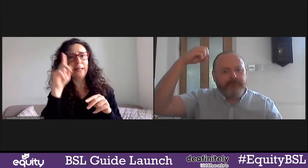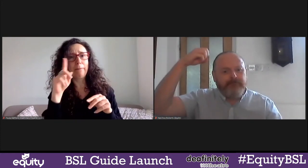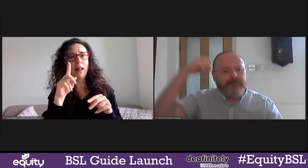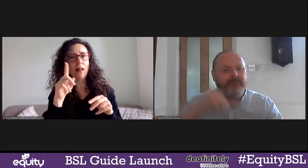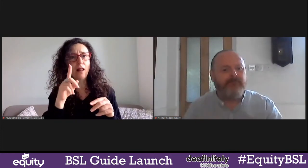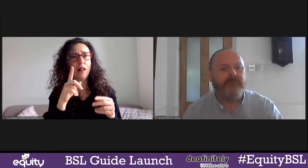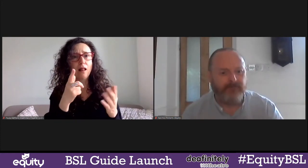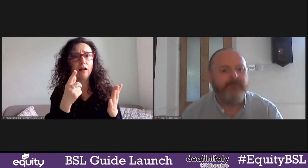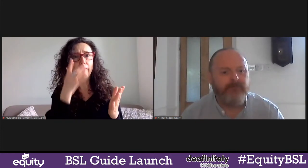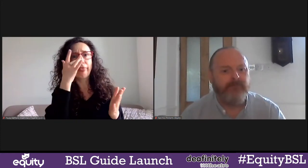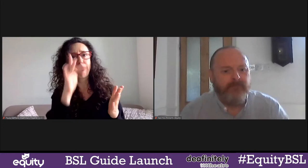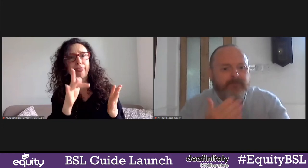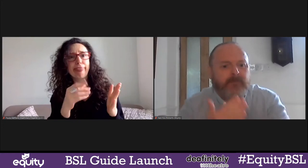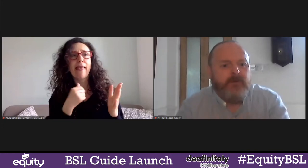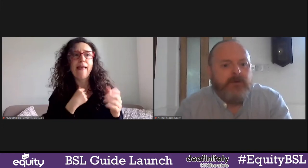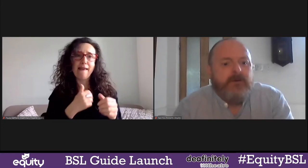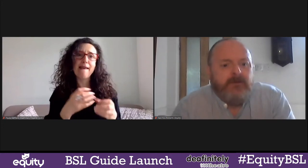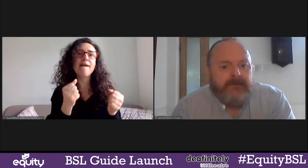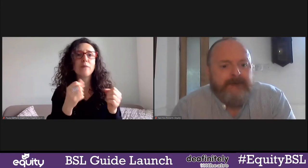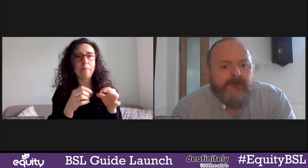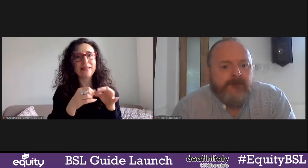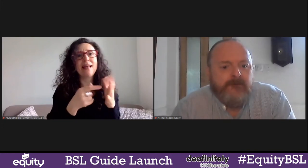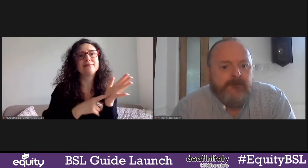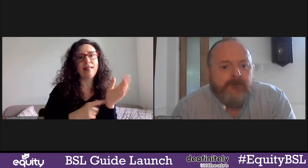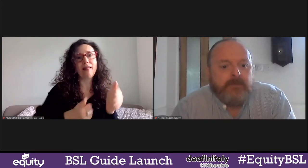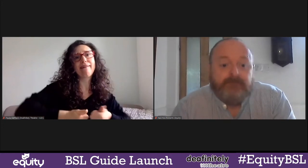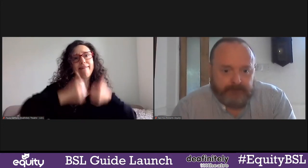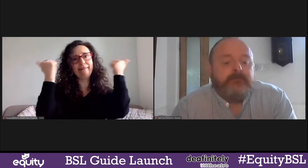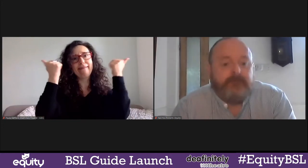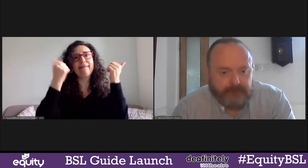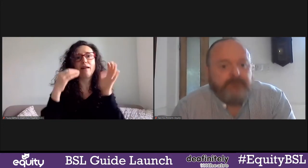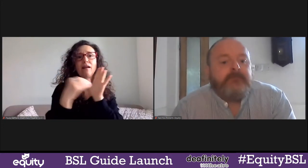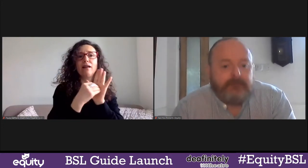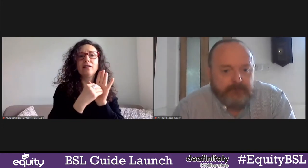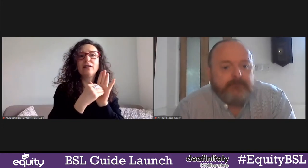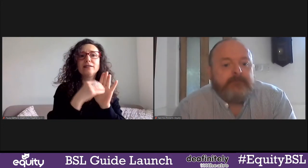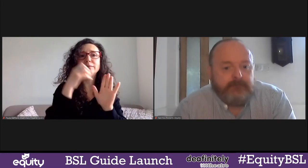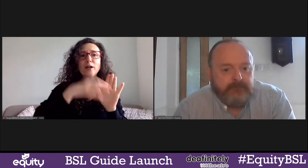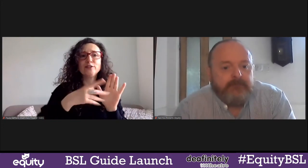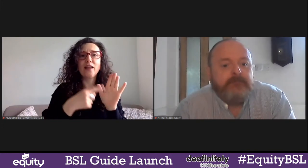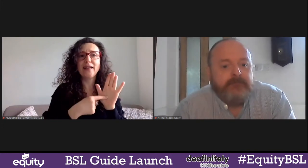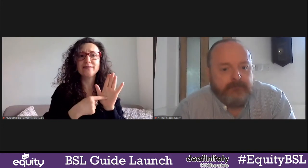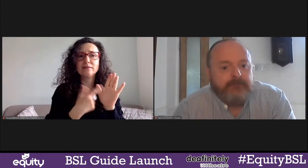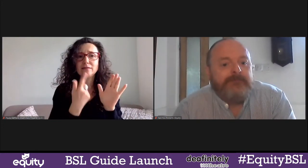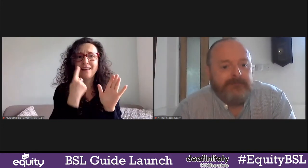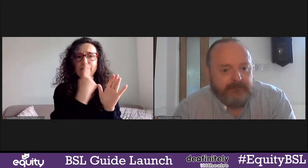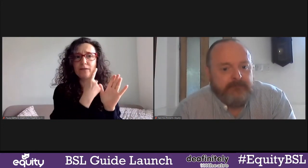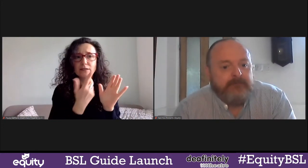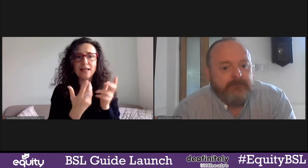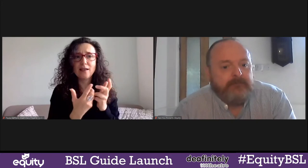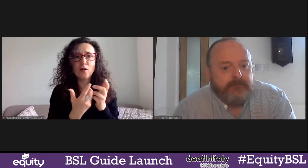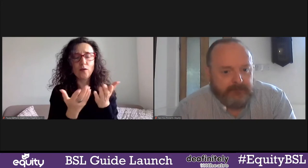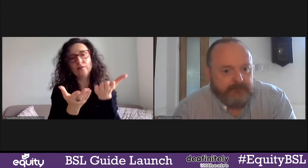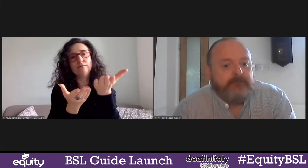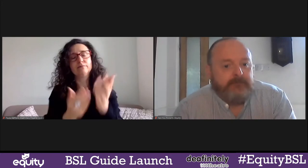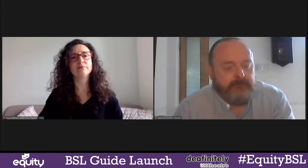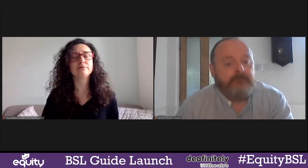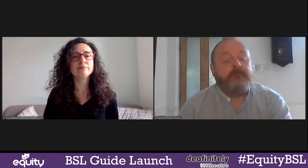May I just ask, what could we do? What could equity do? Or and working with Spotlight, if they do say that they have good levels of